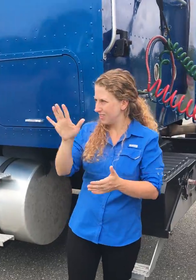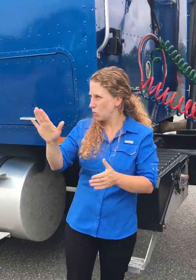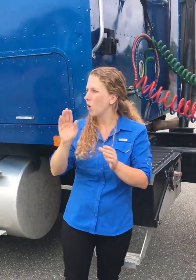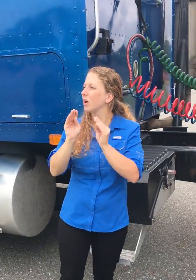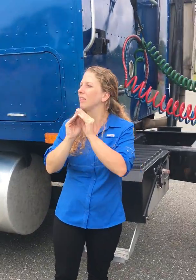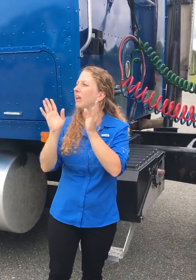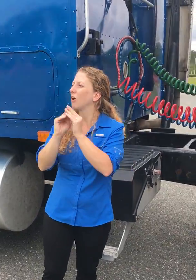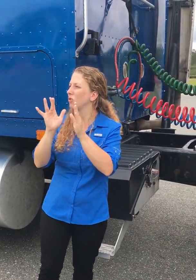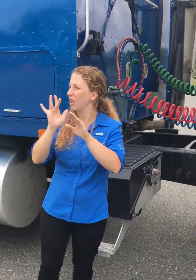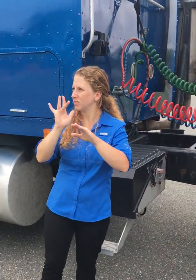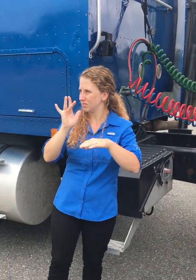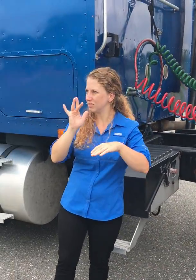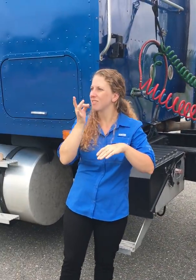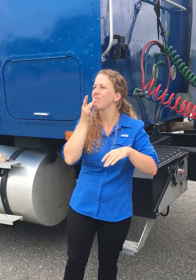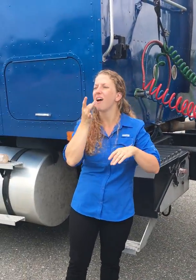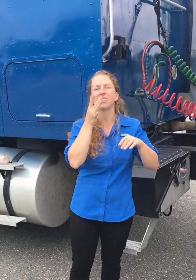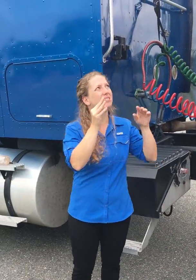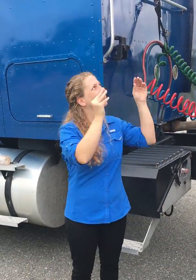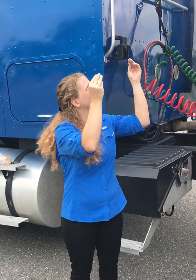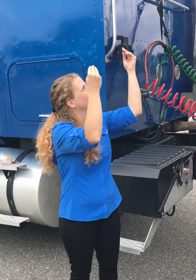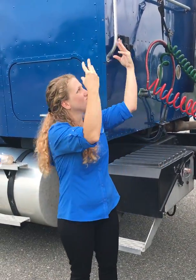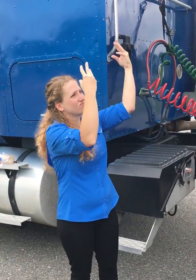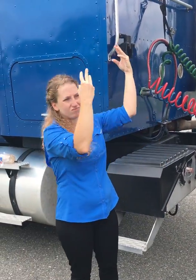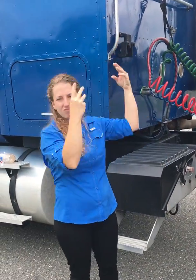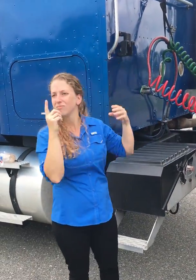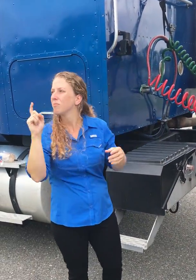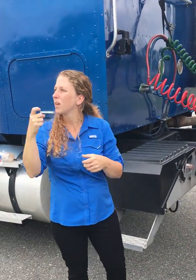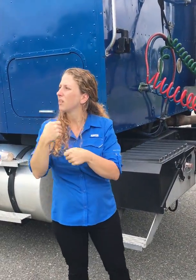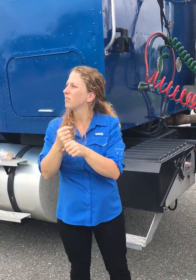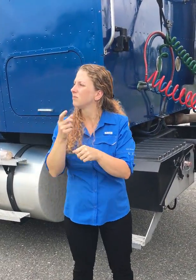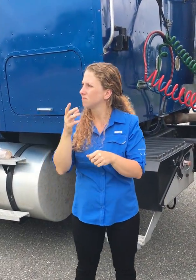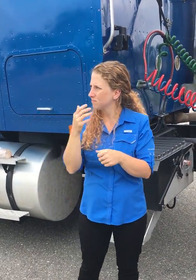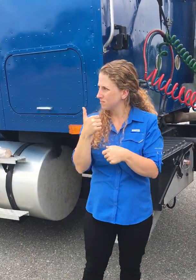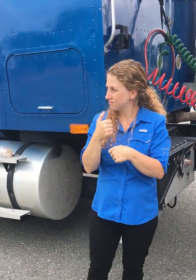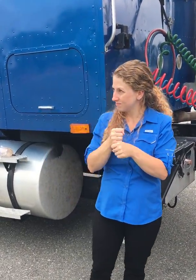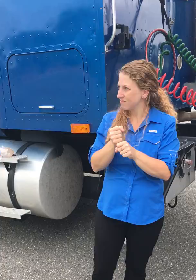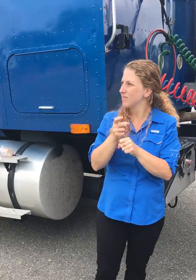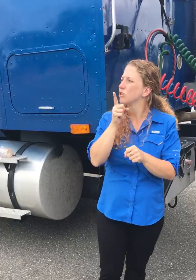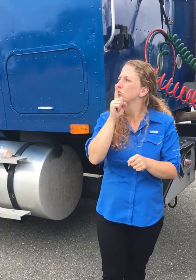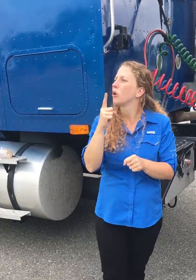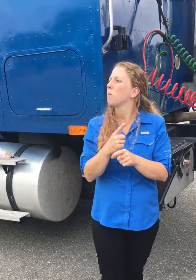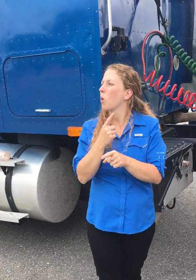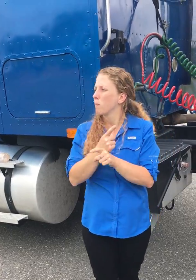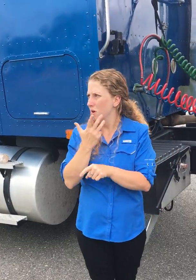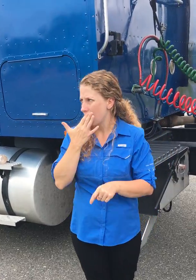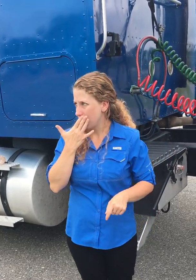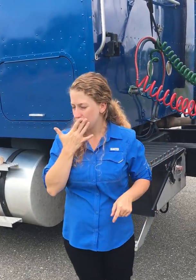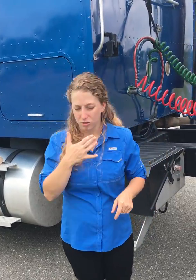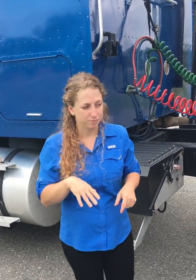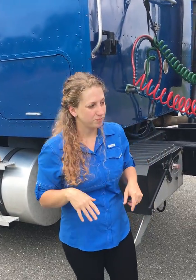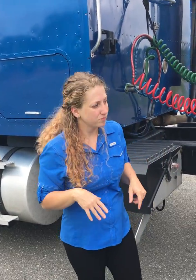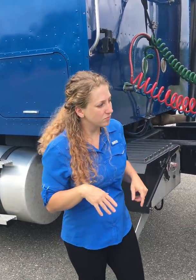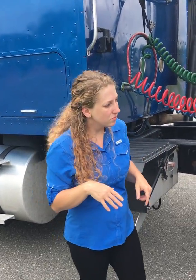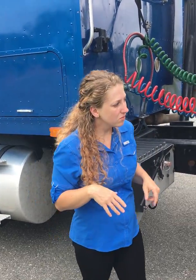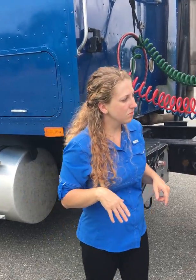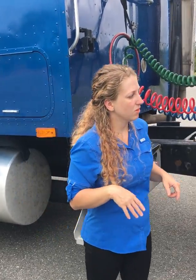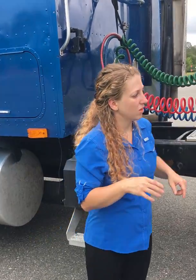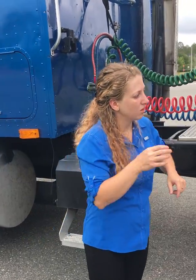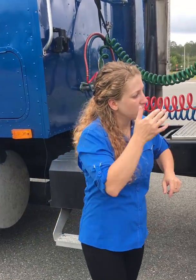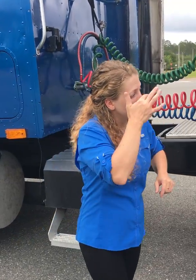of. This is your bottom frame rail, and up top, that is your top frame rail going all the way down.